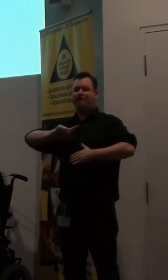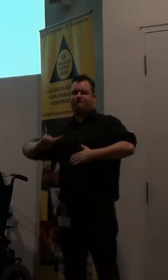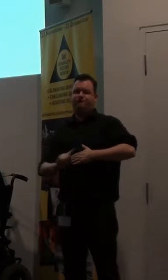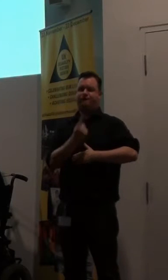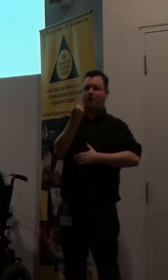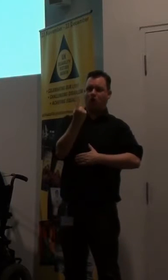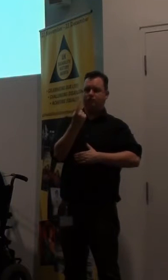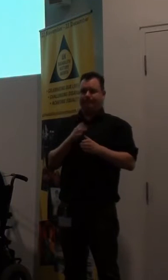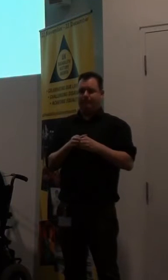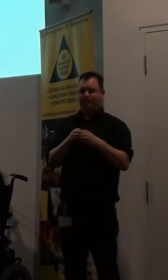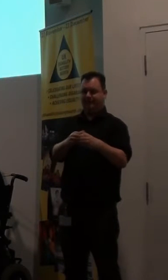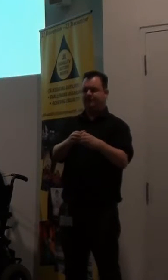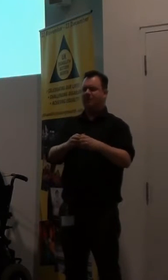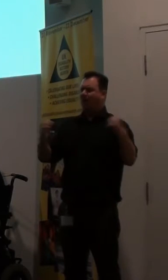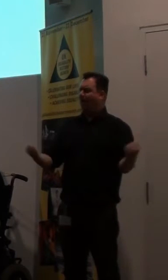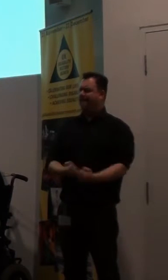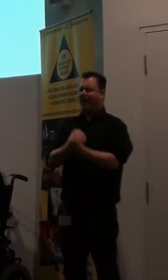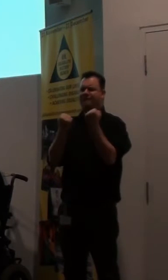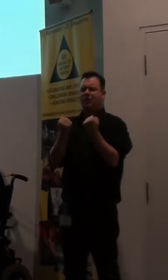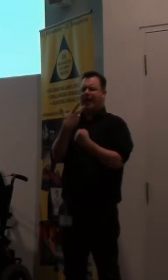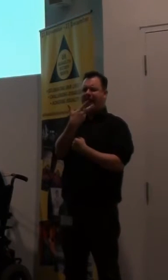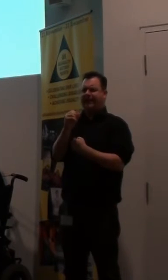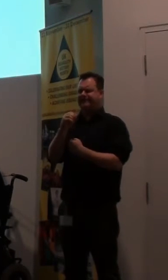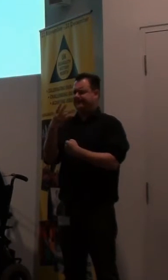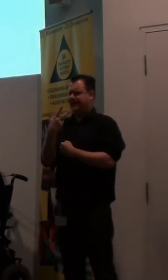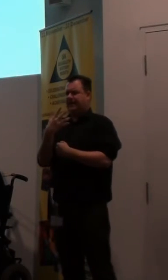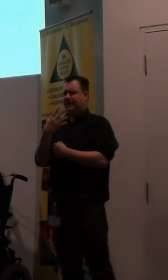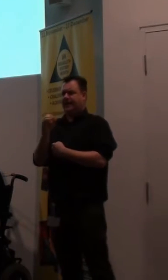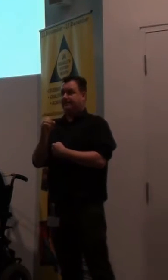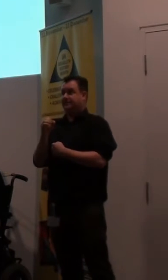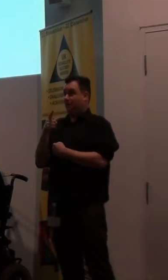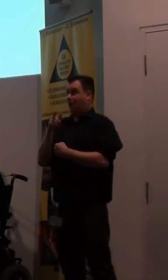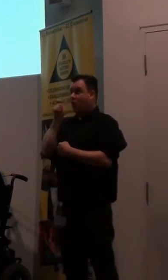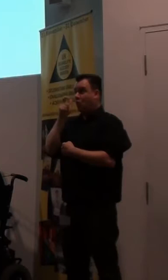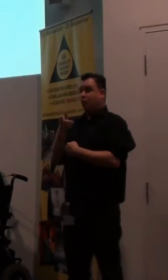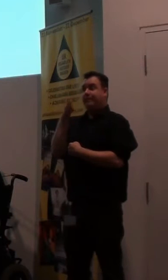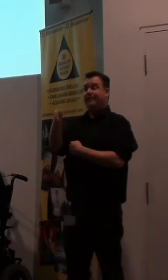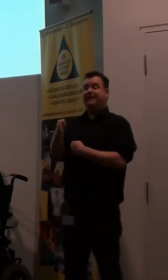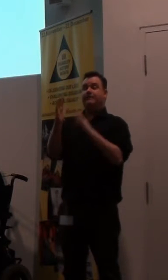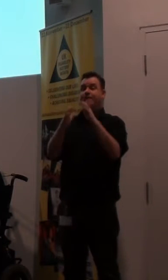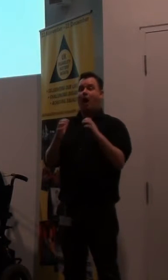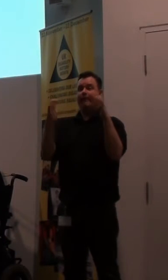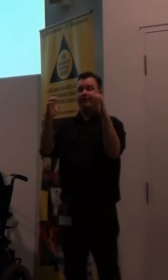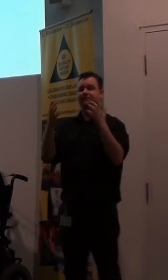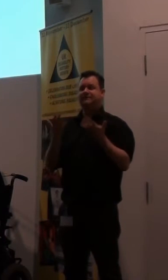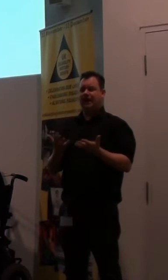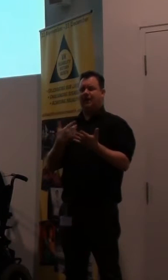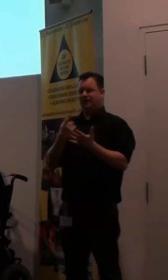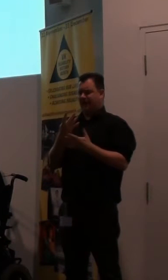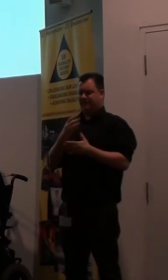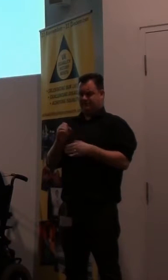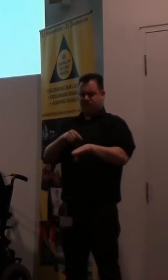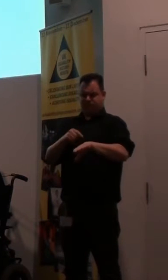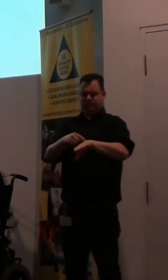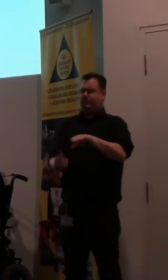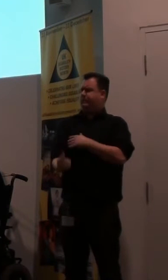incredibly powerful during the 1980s and 1990s. I gather that you've been down to the House of Parliament today. In the 1990s, people with learning disabilities also went